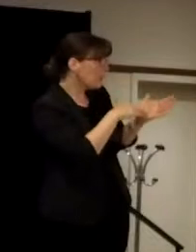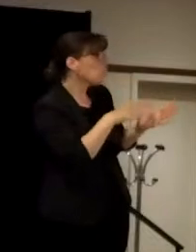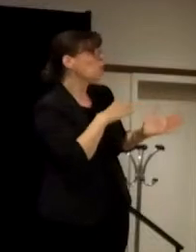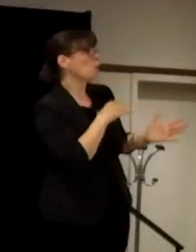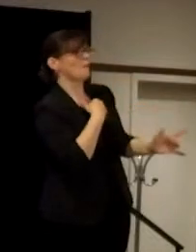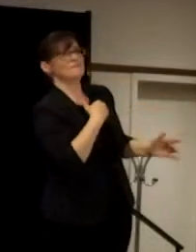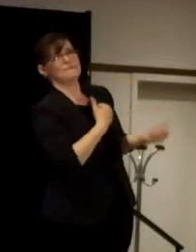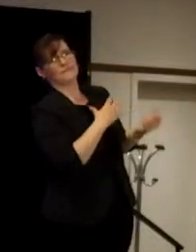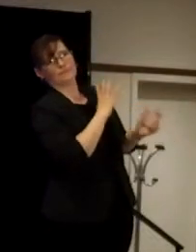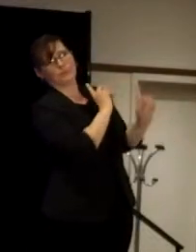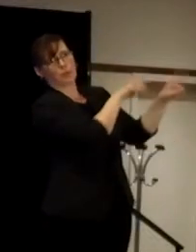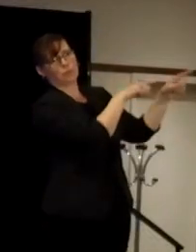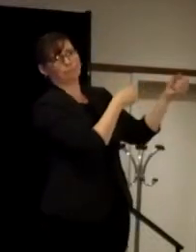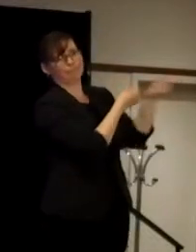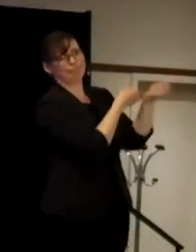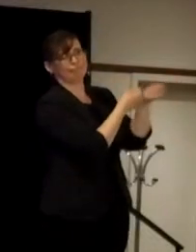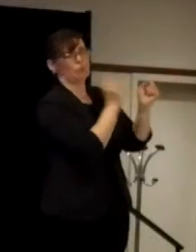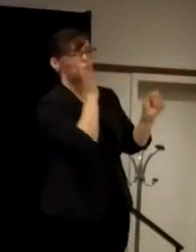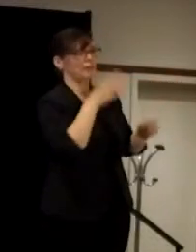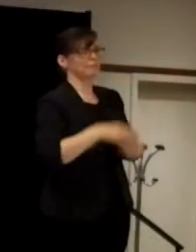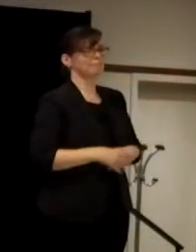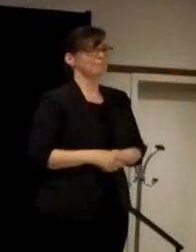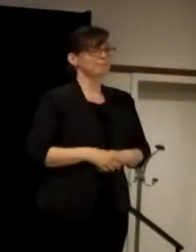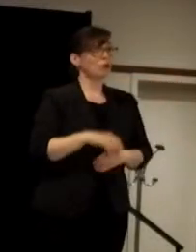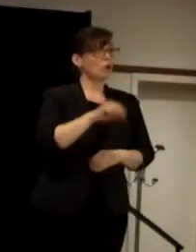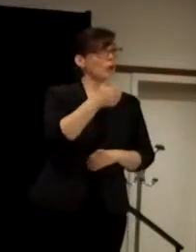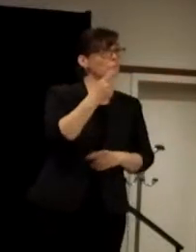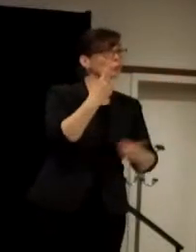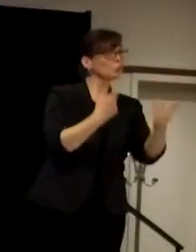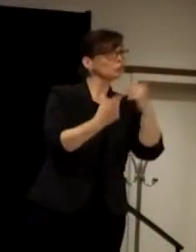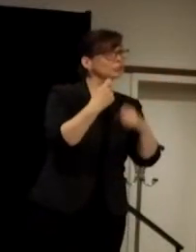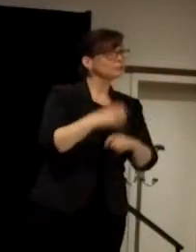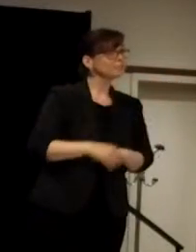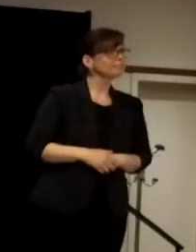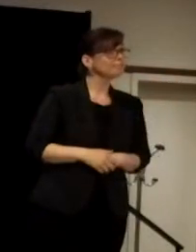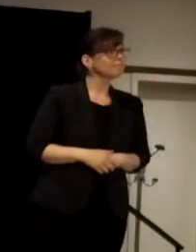Anything else? Okay, thank you.